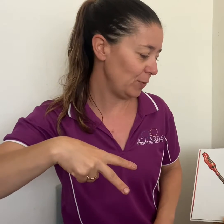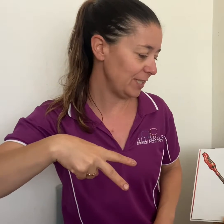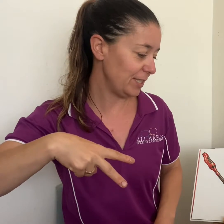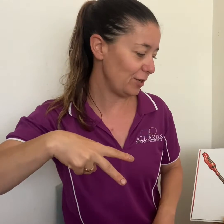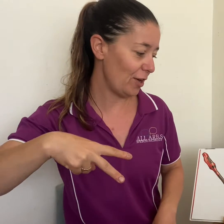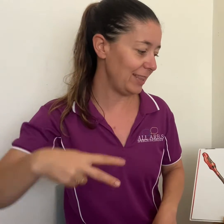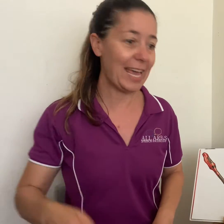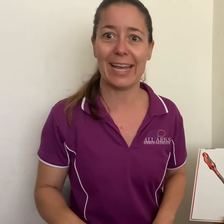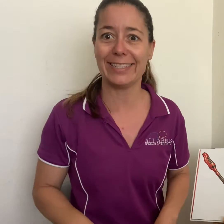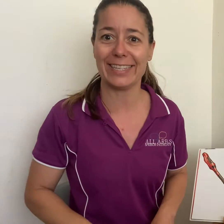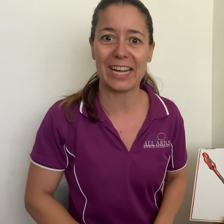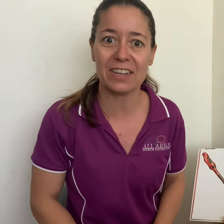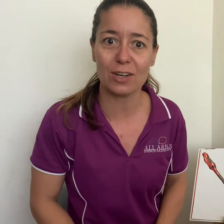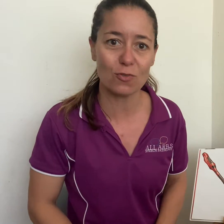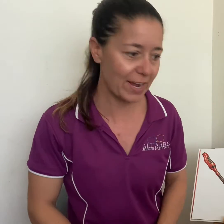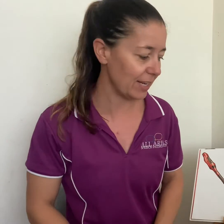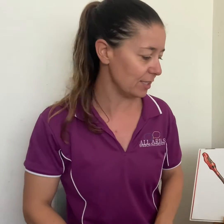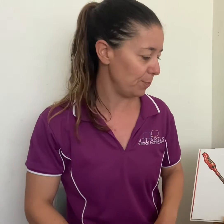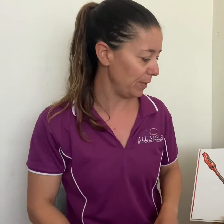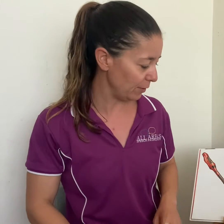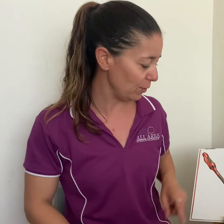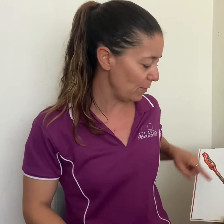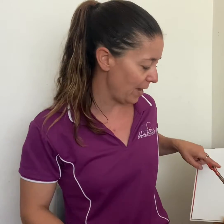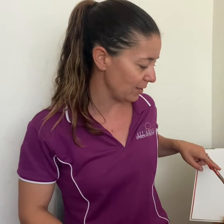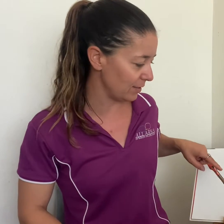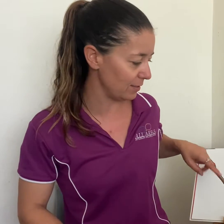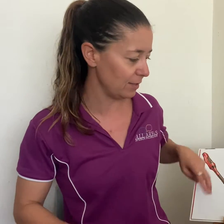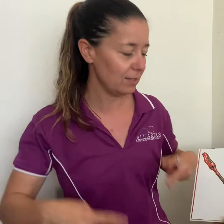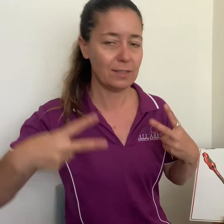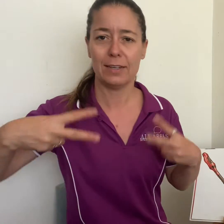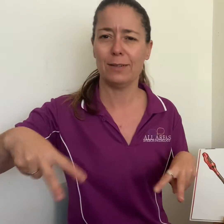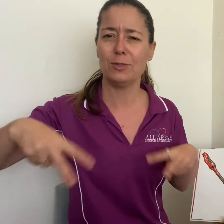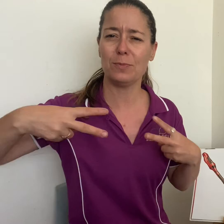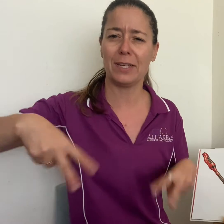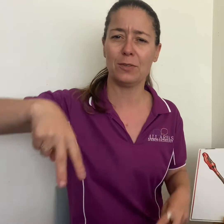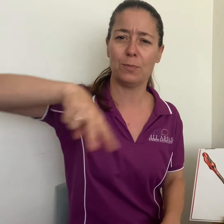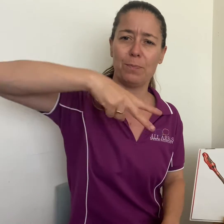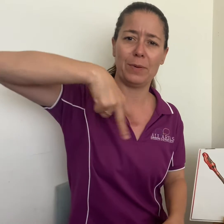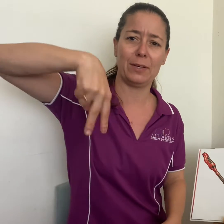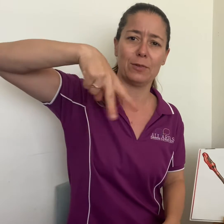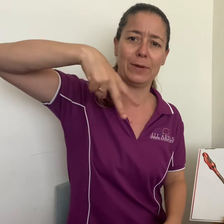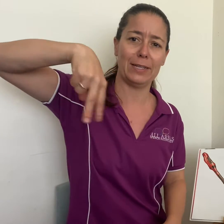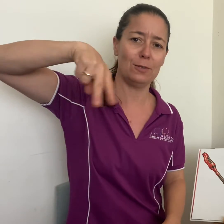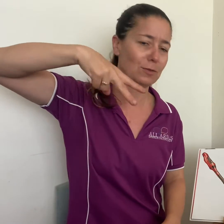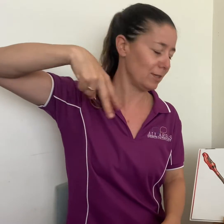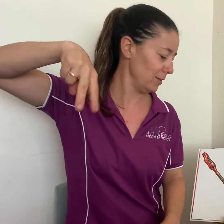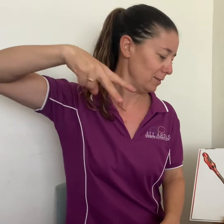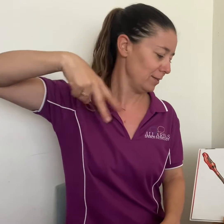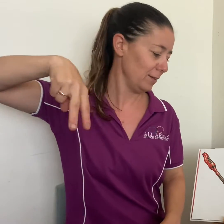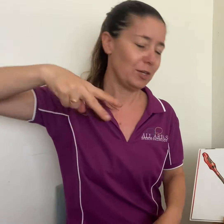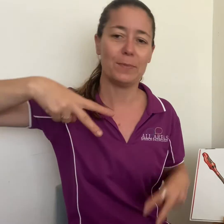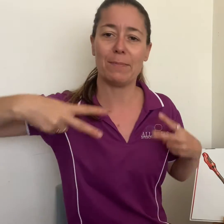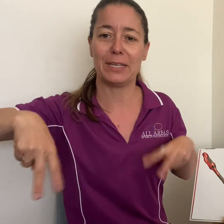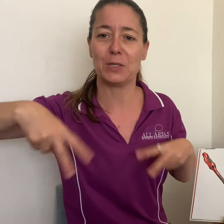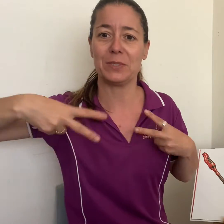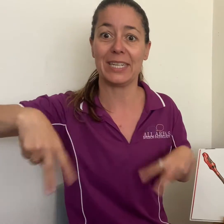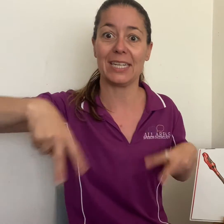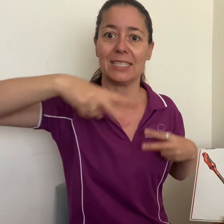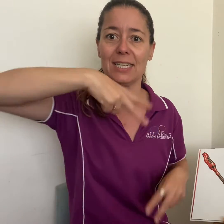twisted her legs in a grand pirouette. How would you make your pirouette look? You might make your dancing like